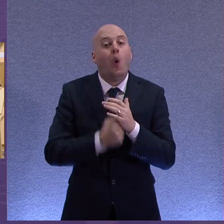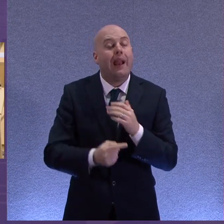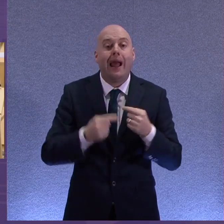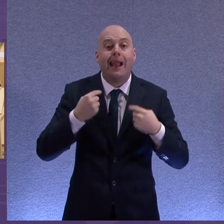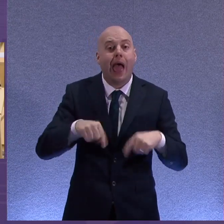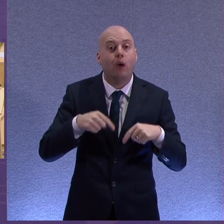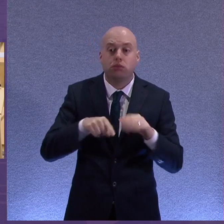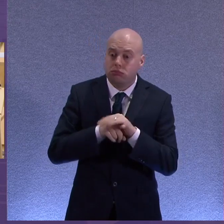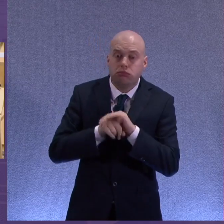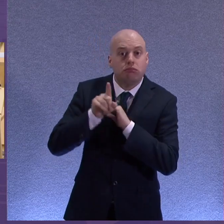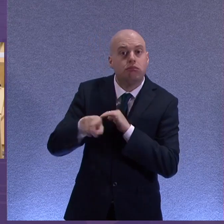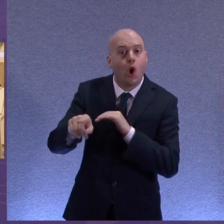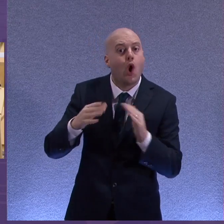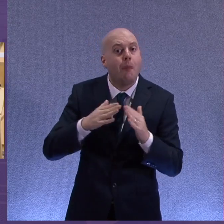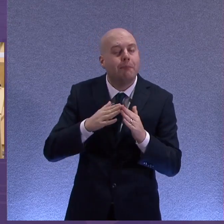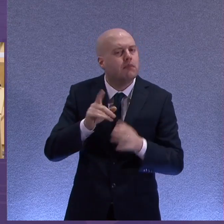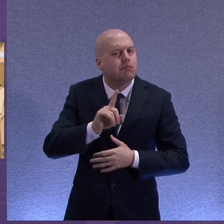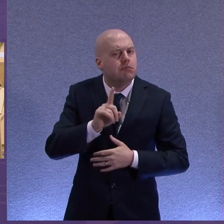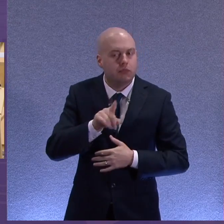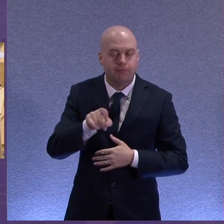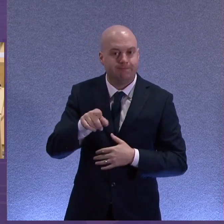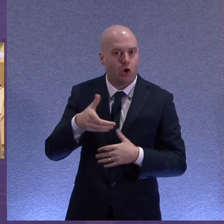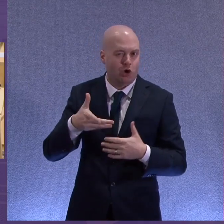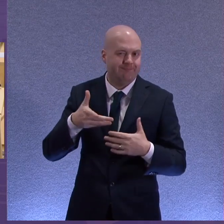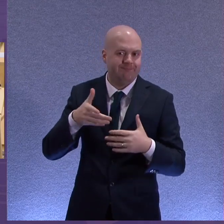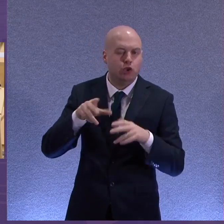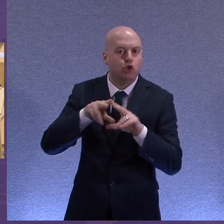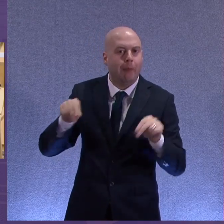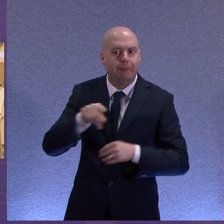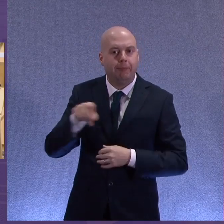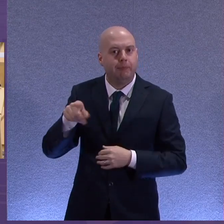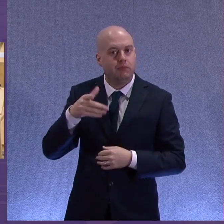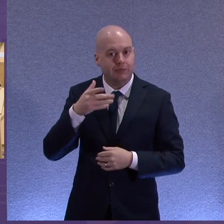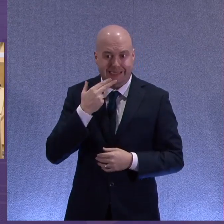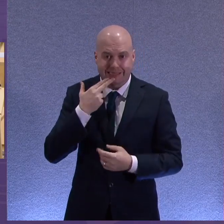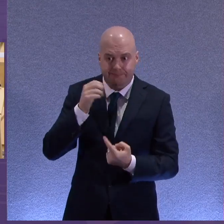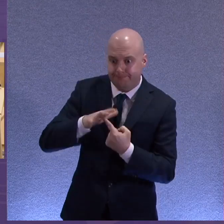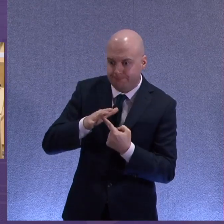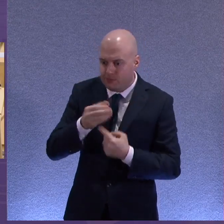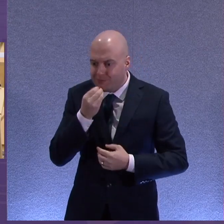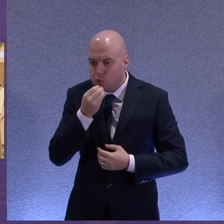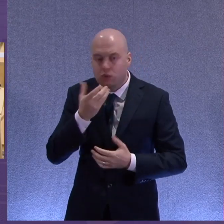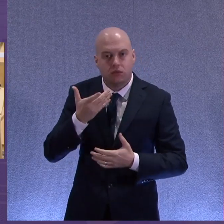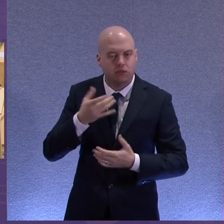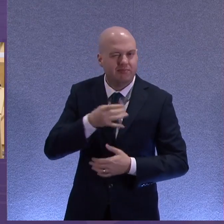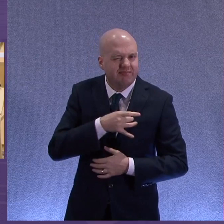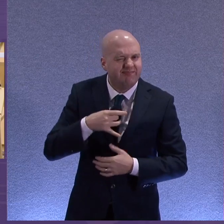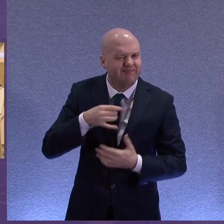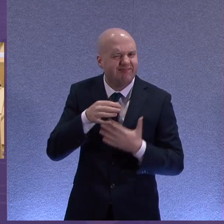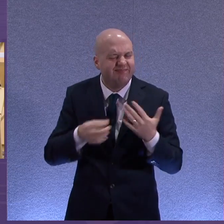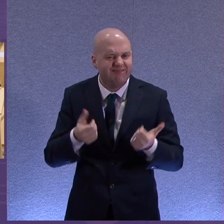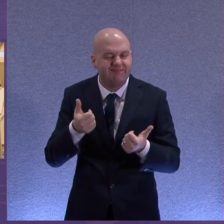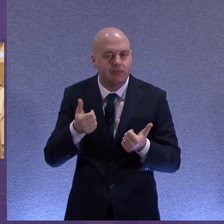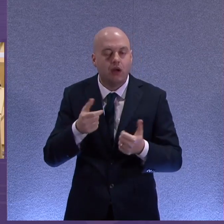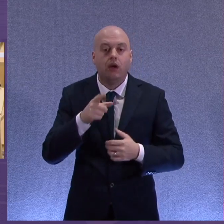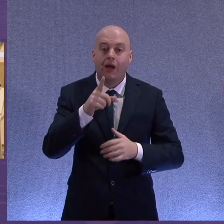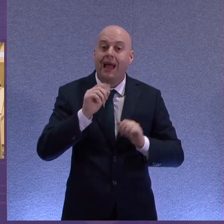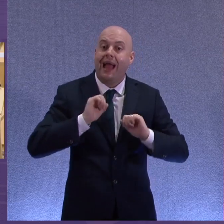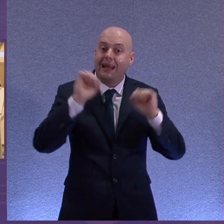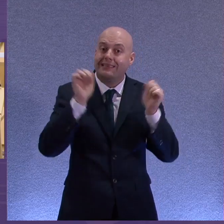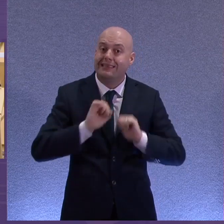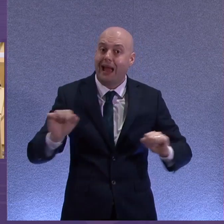only once a day at the most; to take exercise, again, no more than once a day, and this should be done alone or with your household, not in